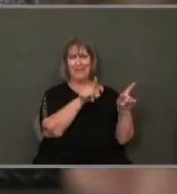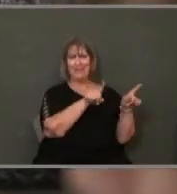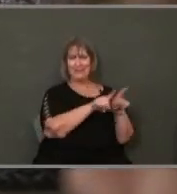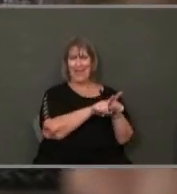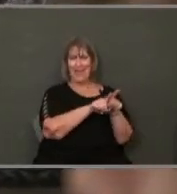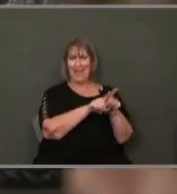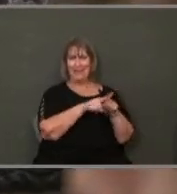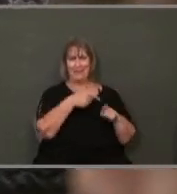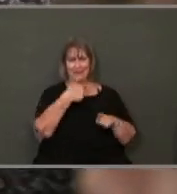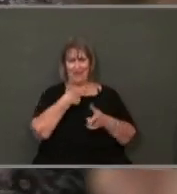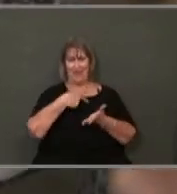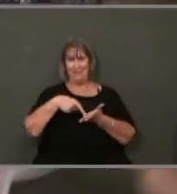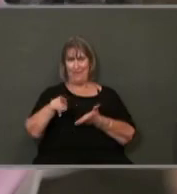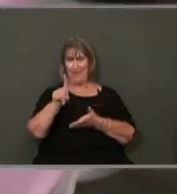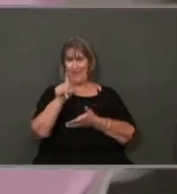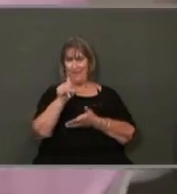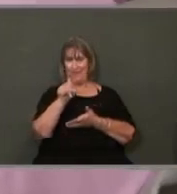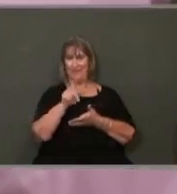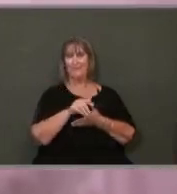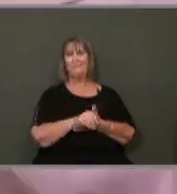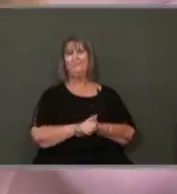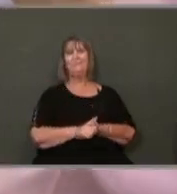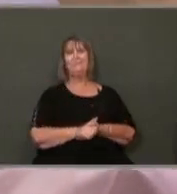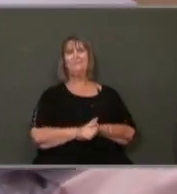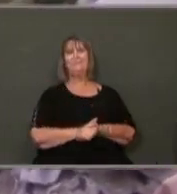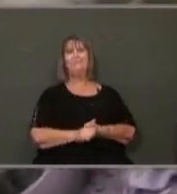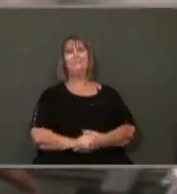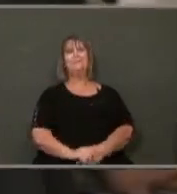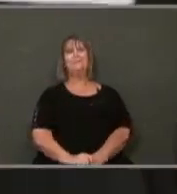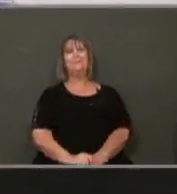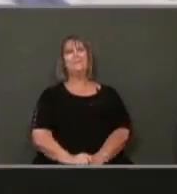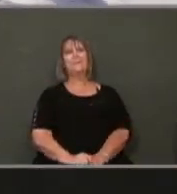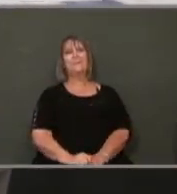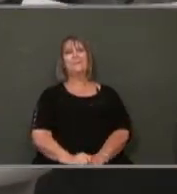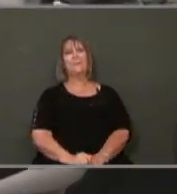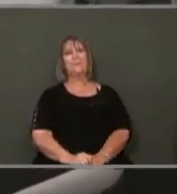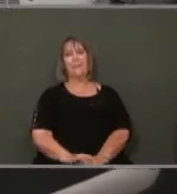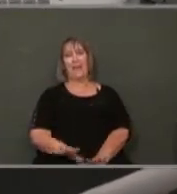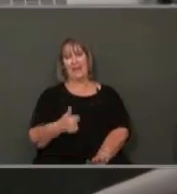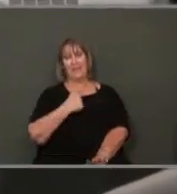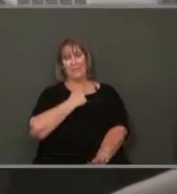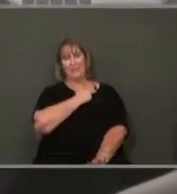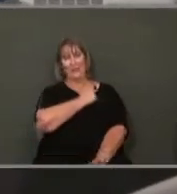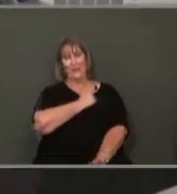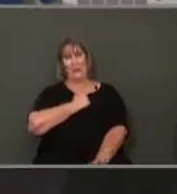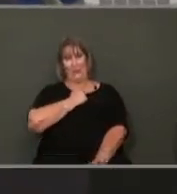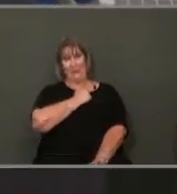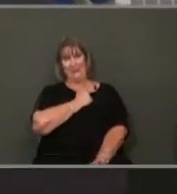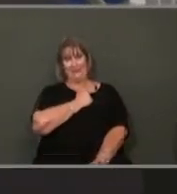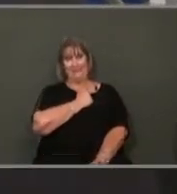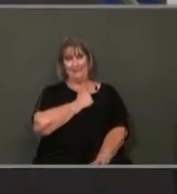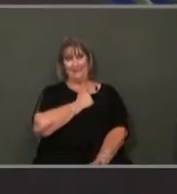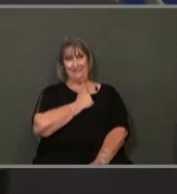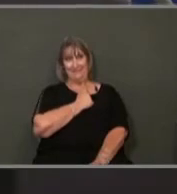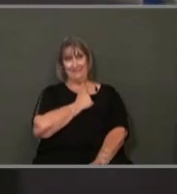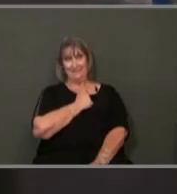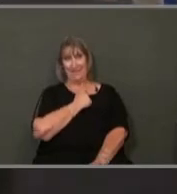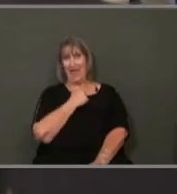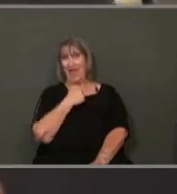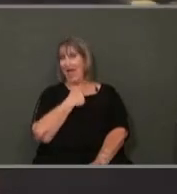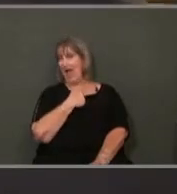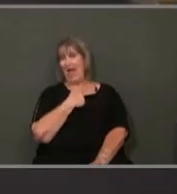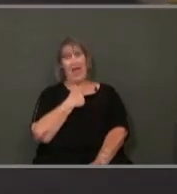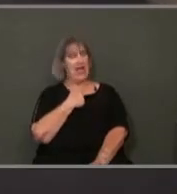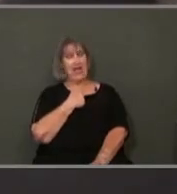of system. So I'm going to apologize. I mean, other than a ratepayer like you, I